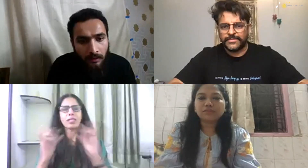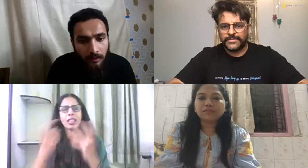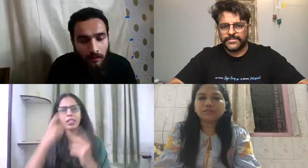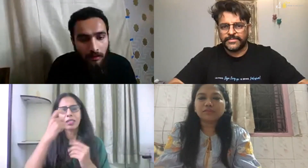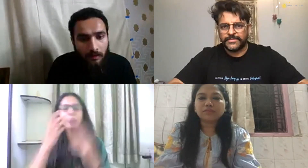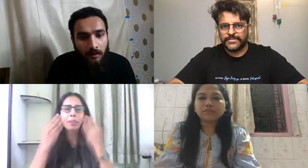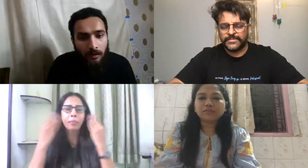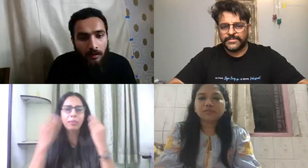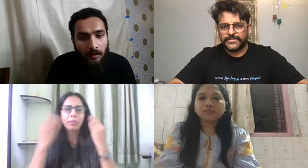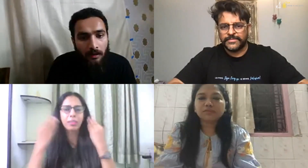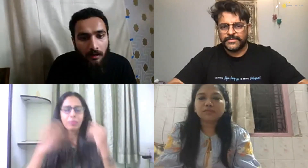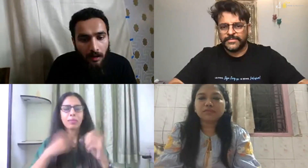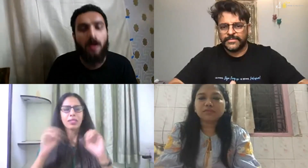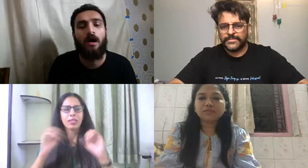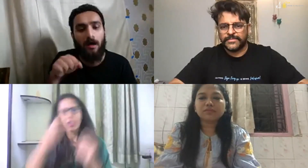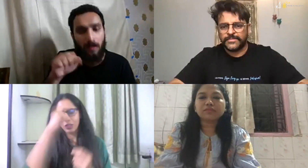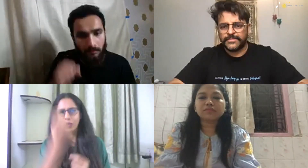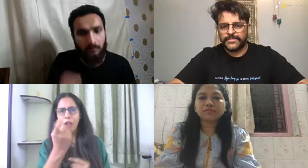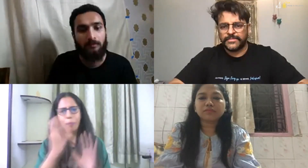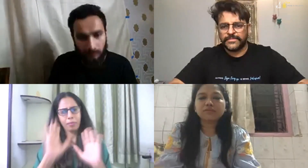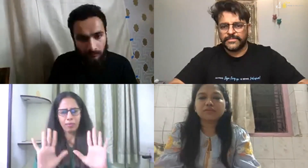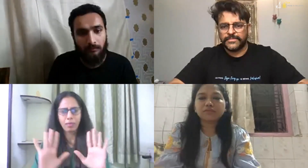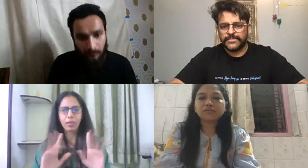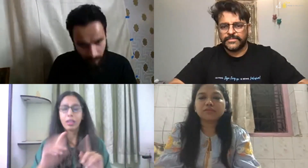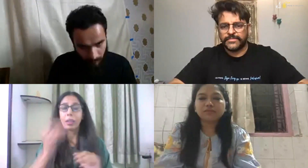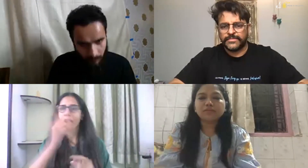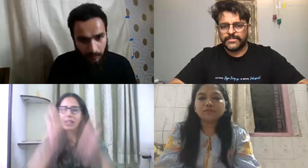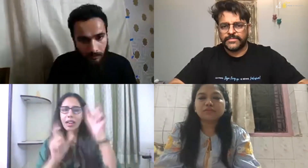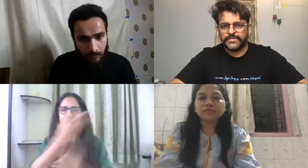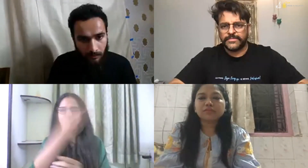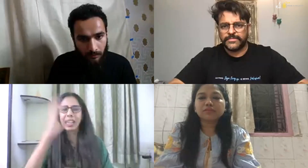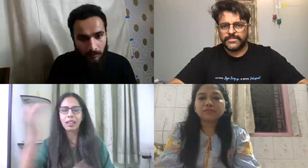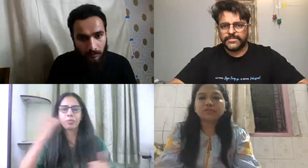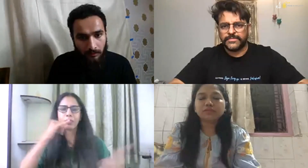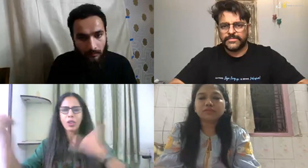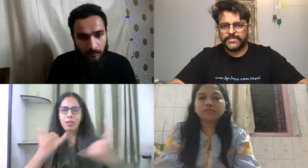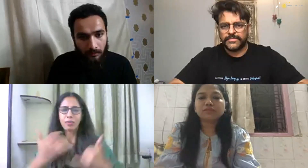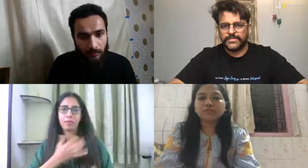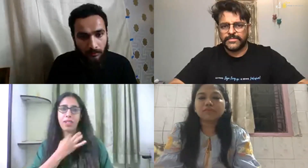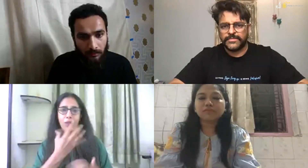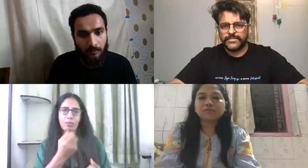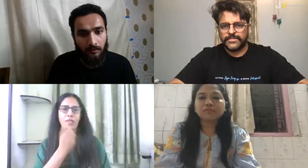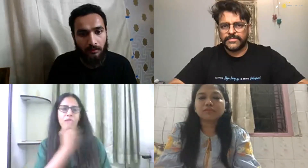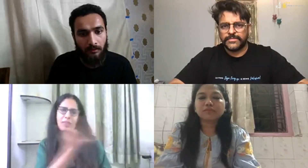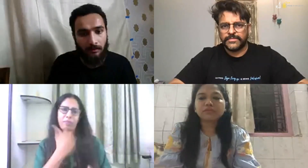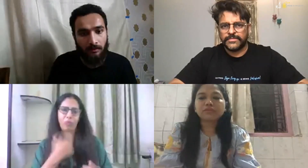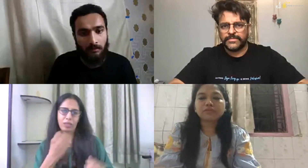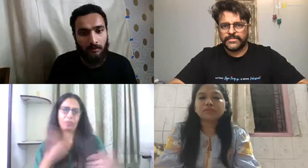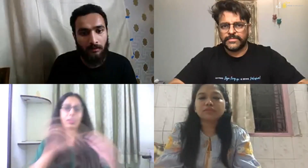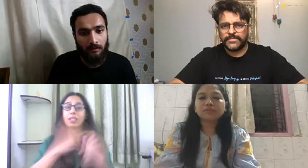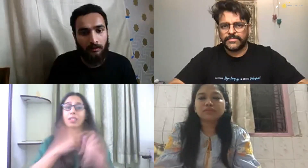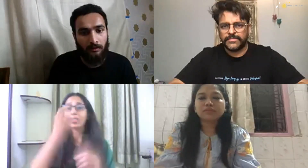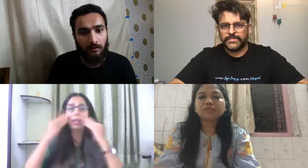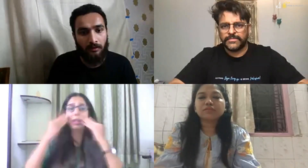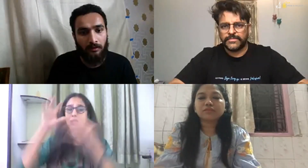I, when I learned about the makeup thing, so in Gujarat, I learned. So when I was getting called